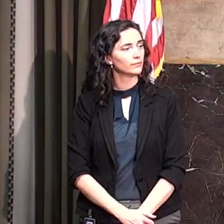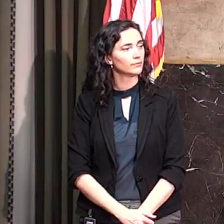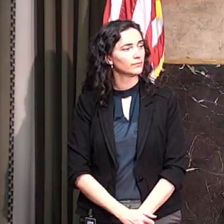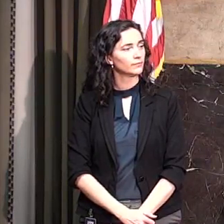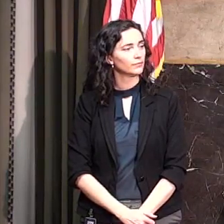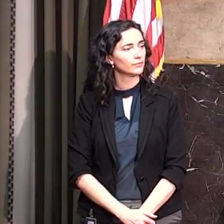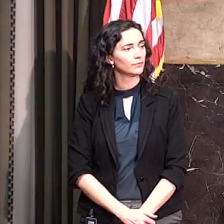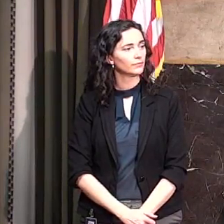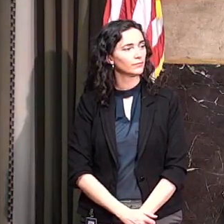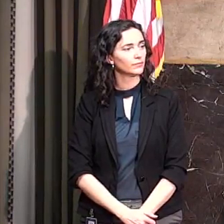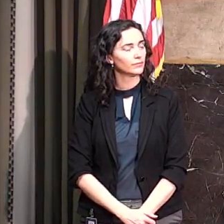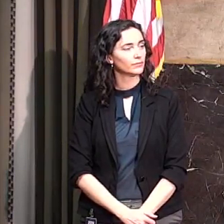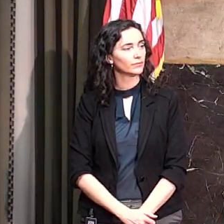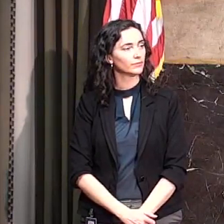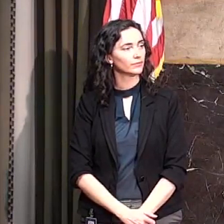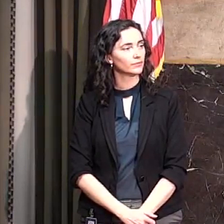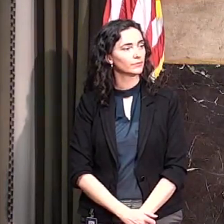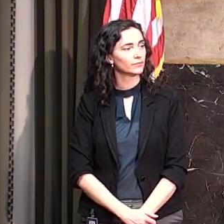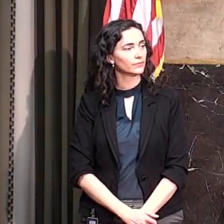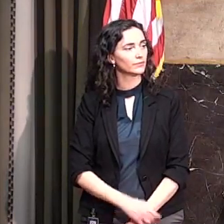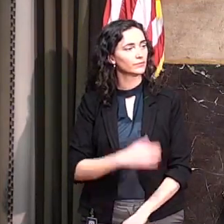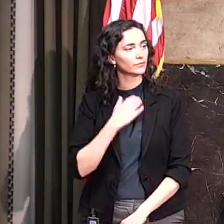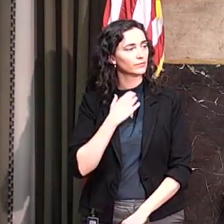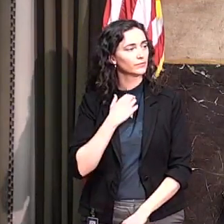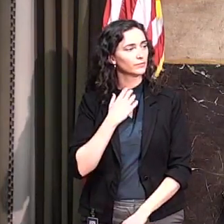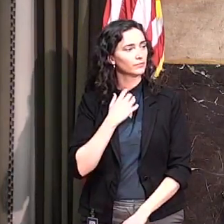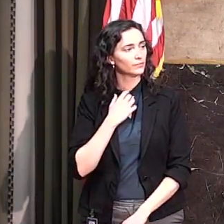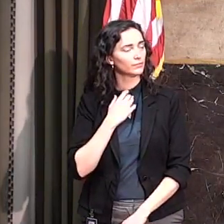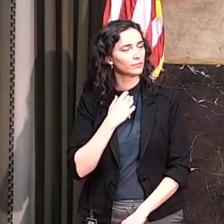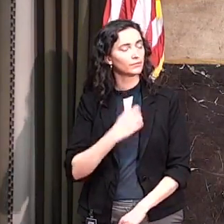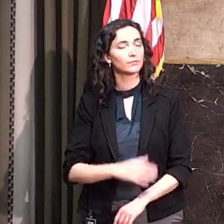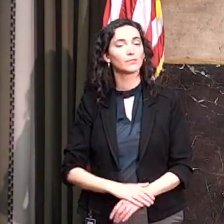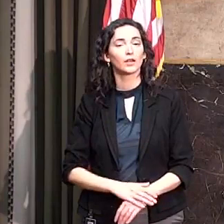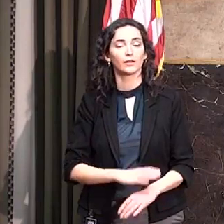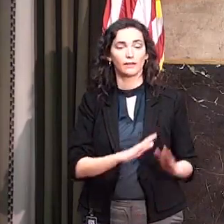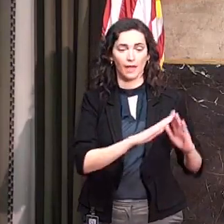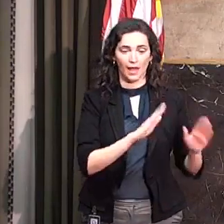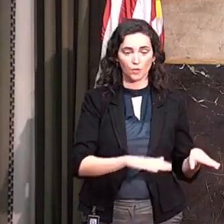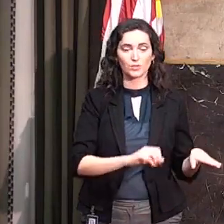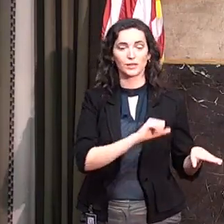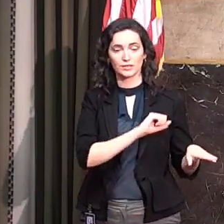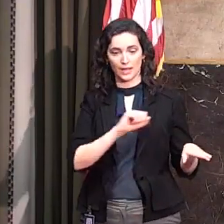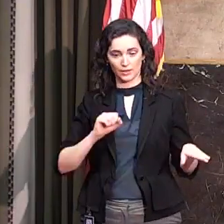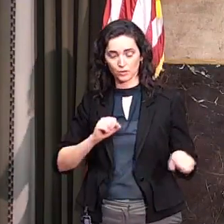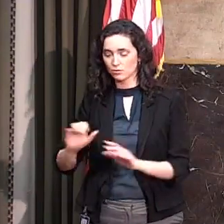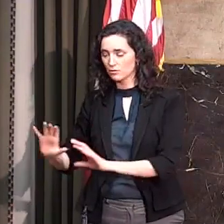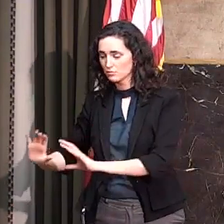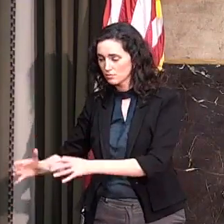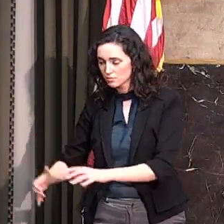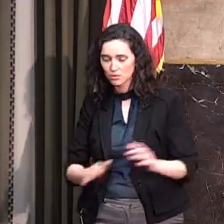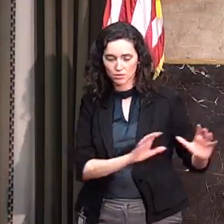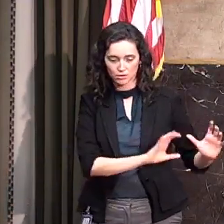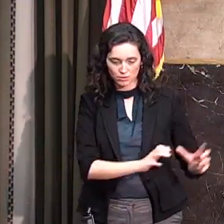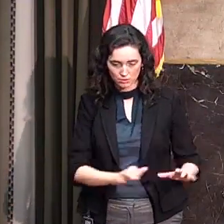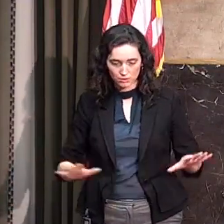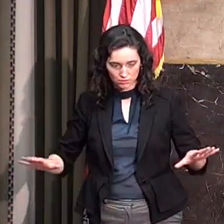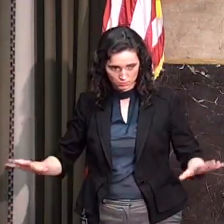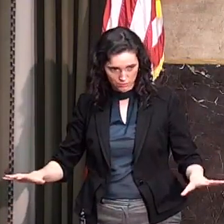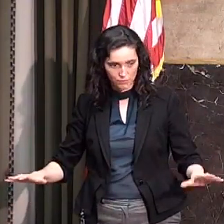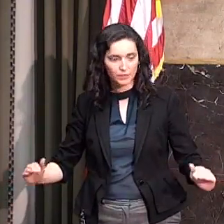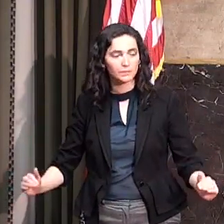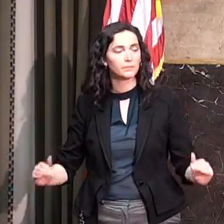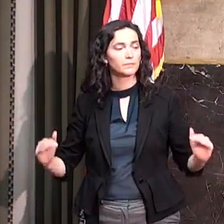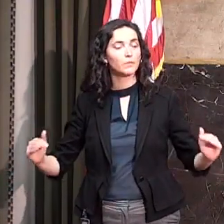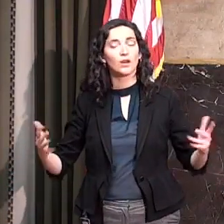The House and the Senate have both advanced out of their chambers congressional maps that include a single majority black